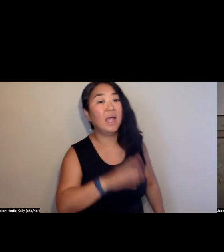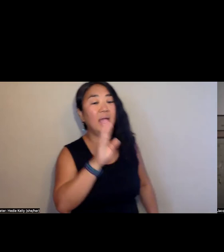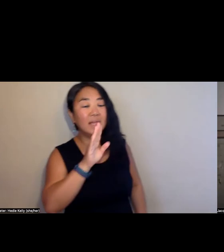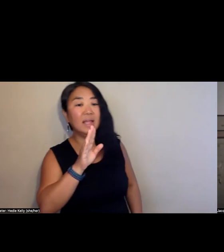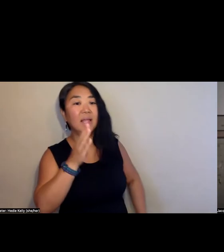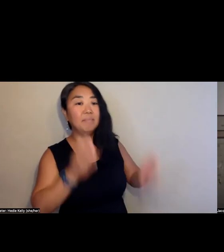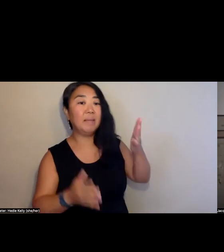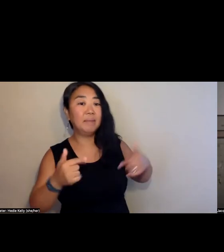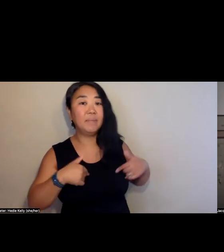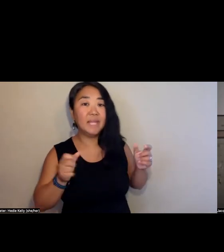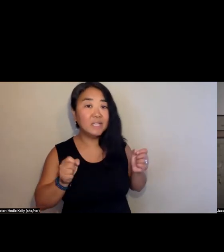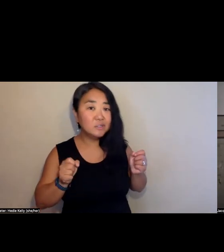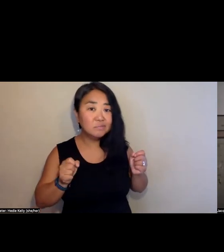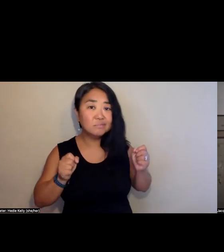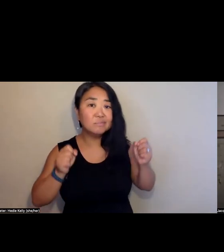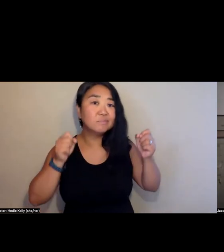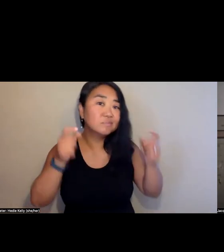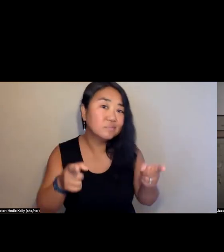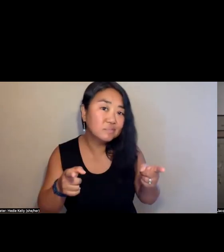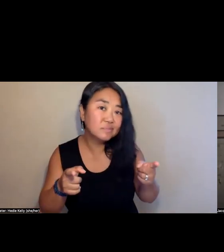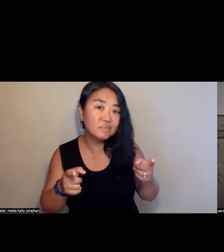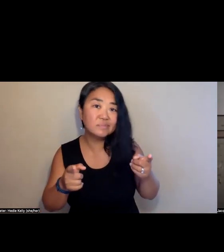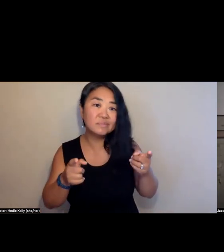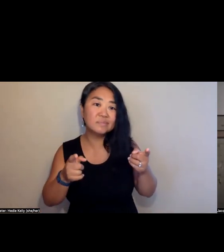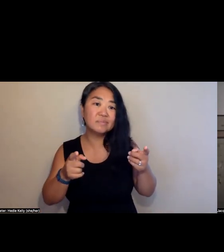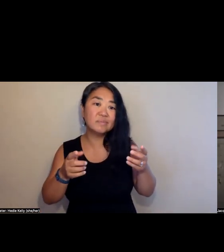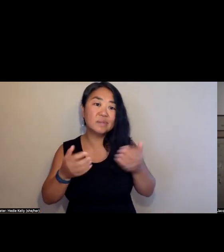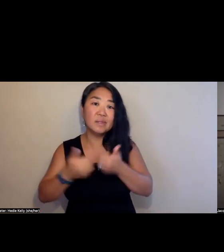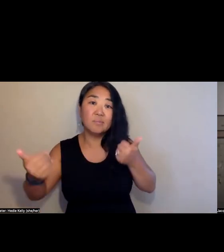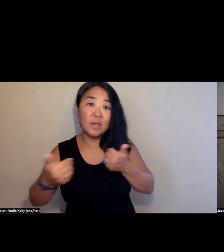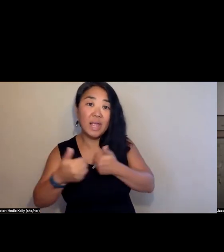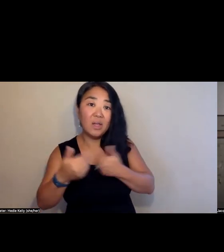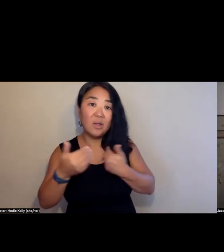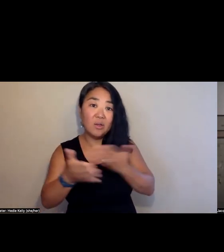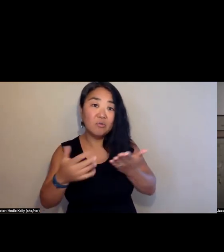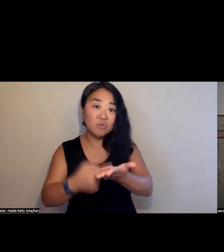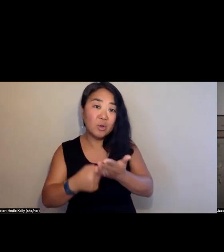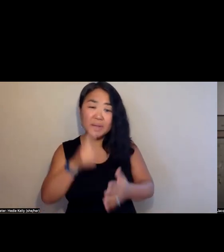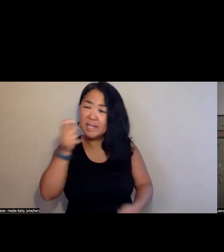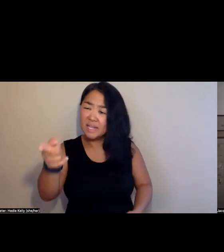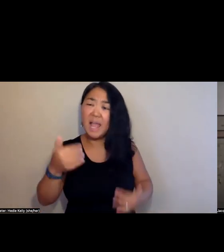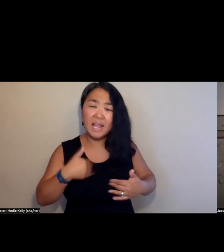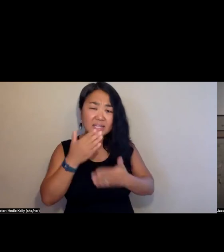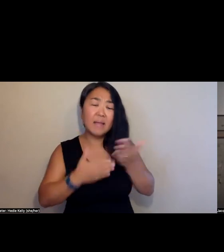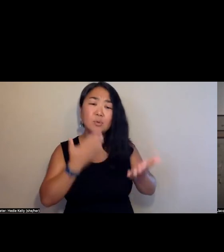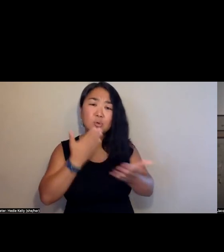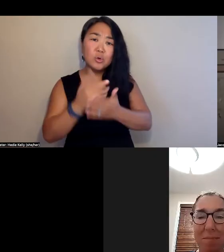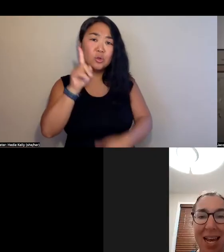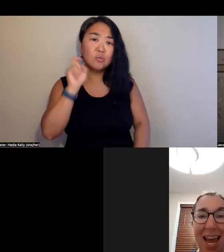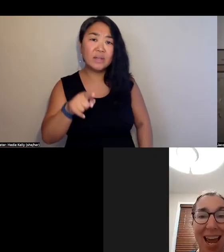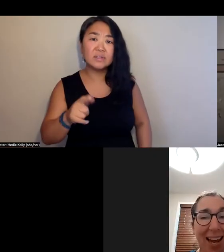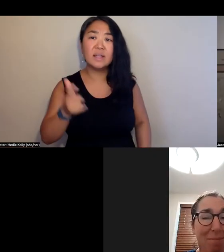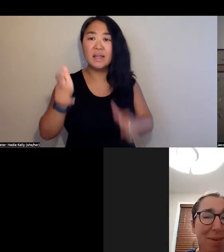maybe launch into the what we talked about in our breakout room, because there were some good questions about people had